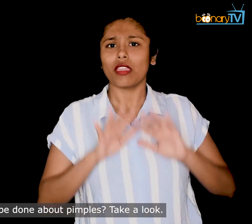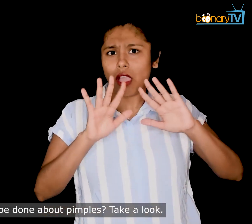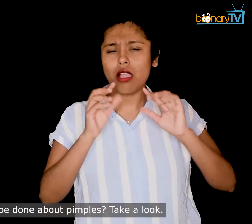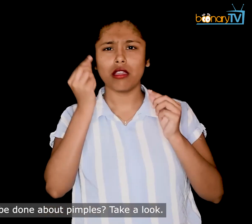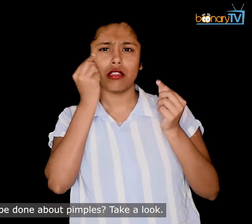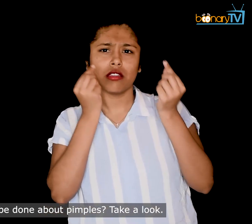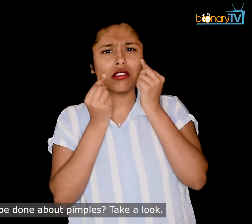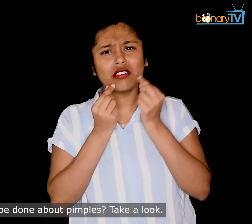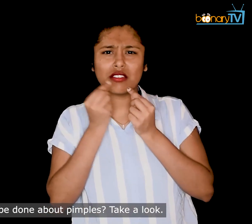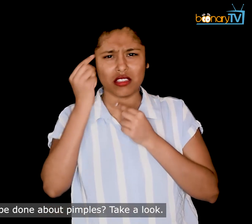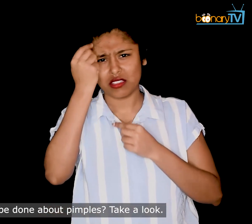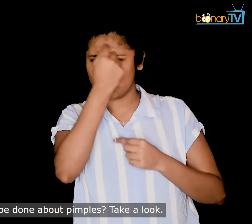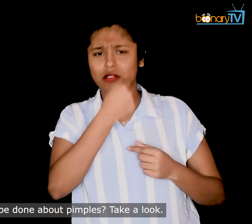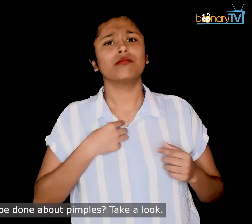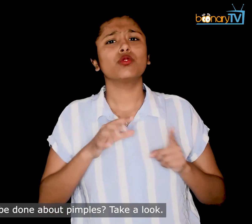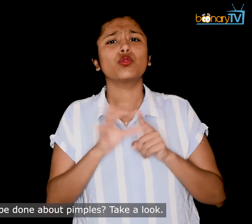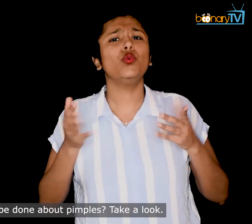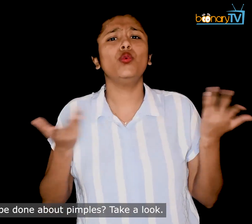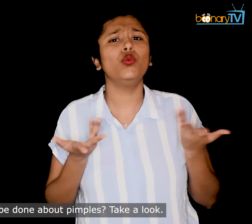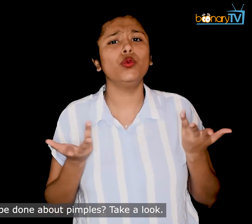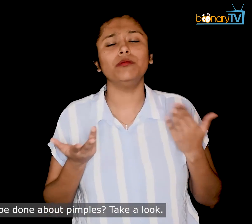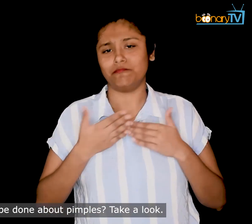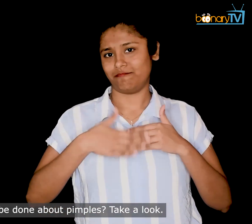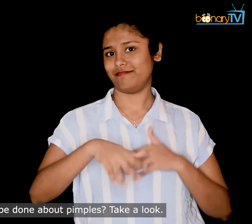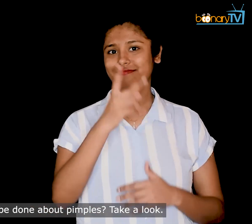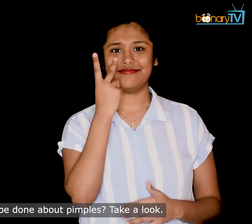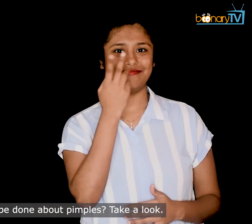So, what can be done about pimples? Take a look.